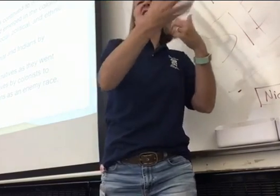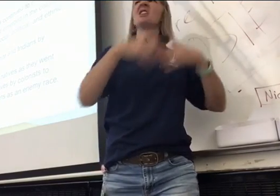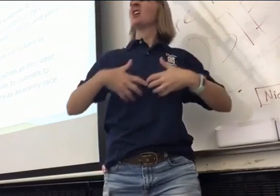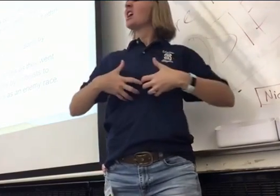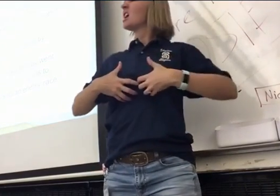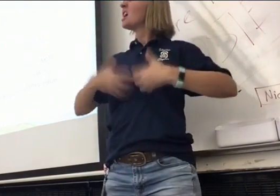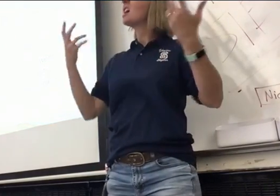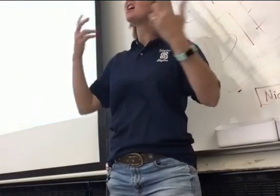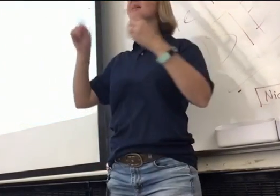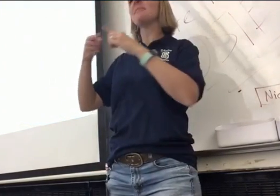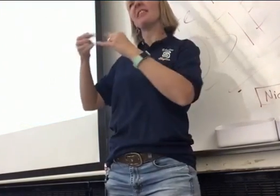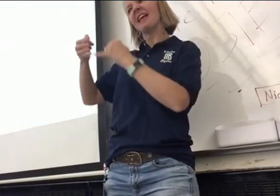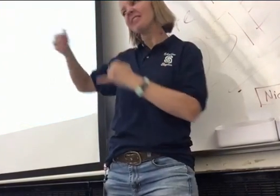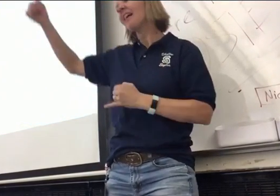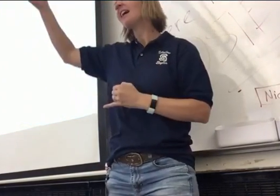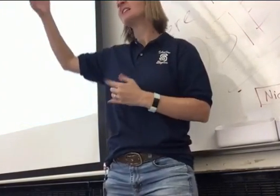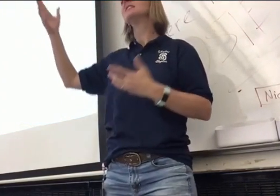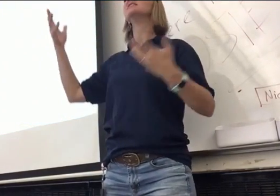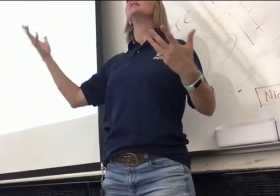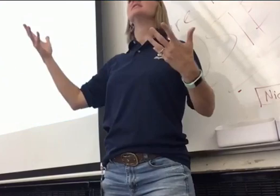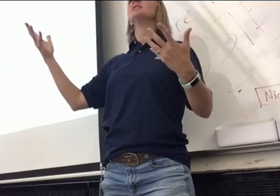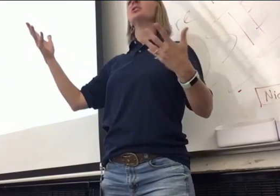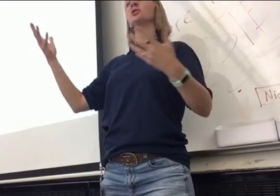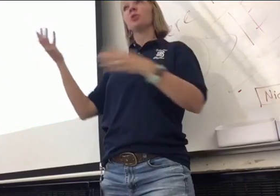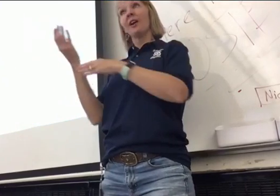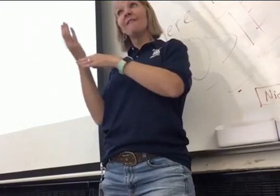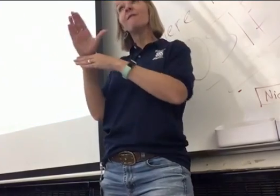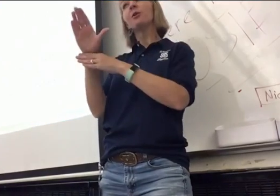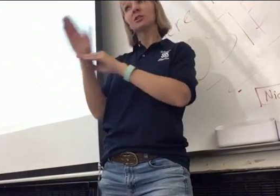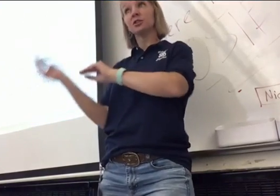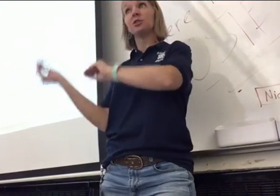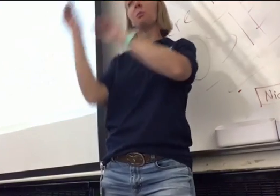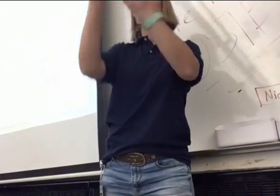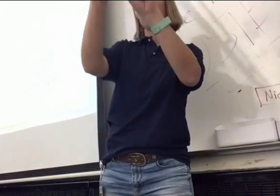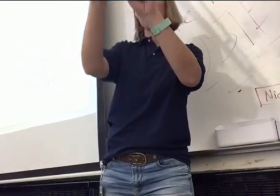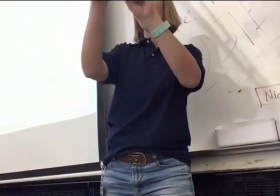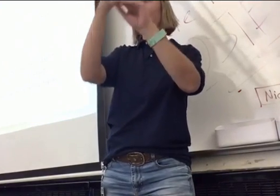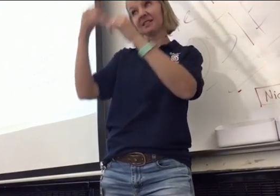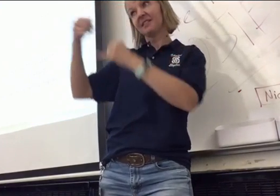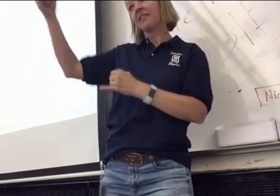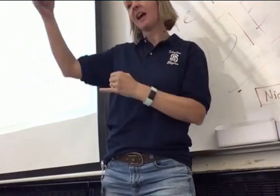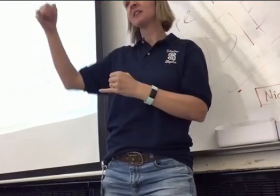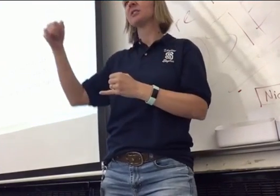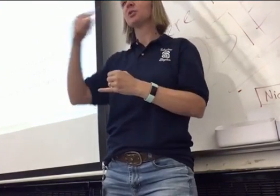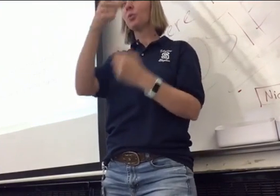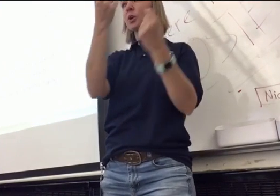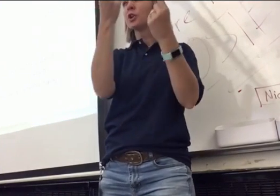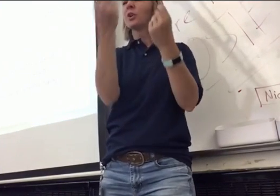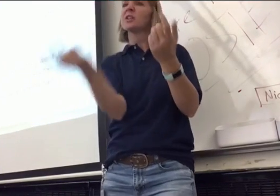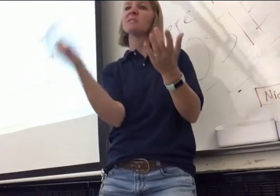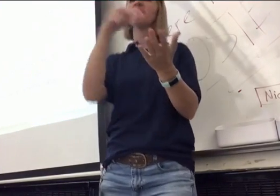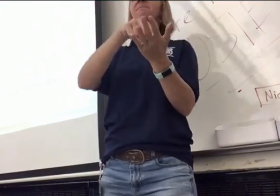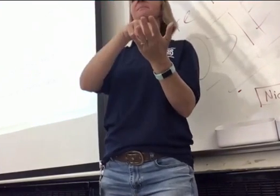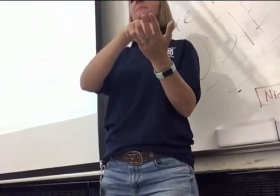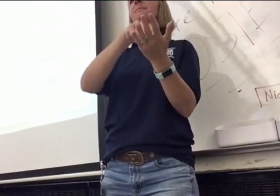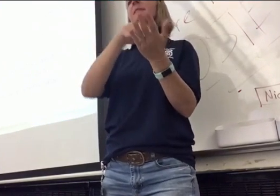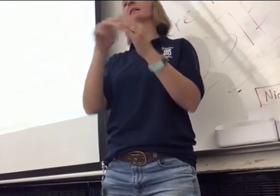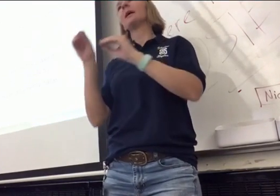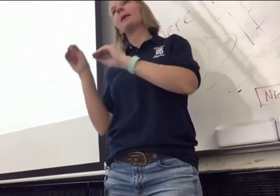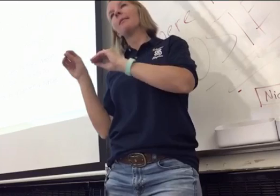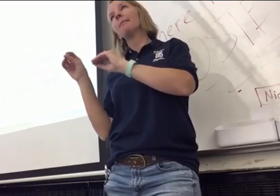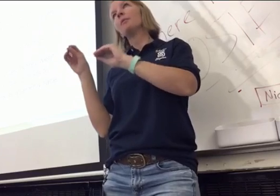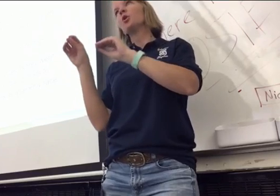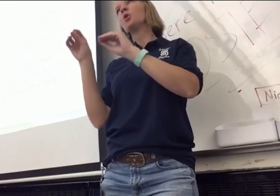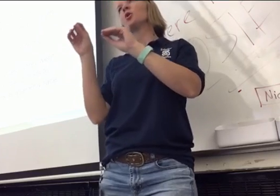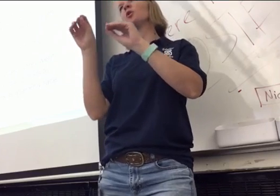this line. So what they're going to do is they're going to be forced to move because of the proclamation line. They get up and they begin to move west.